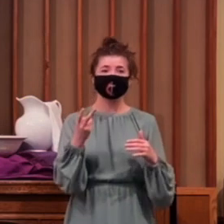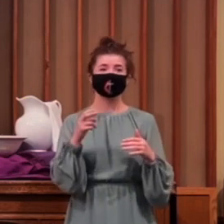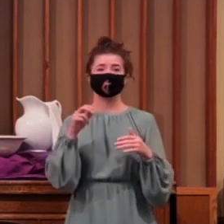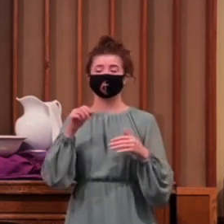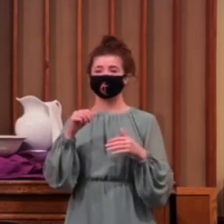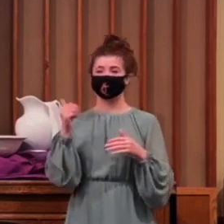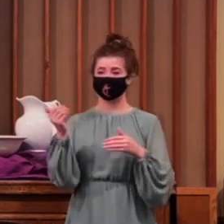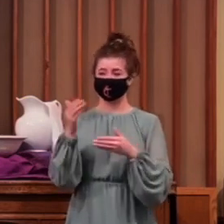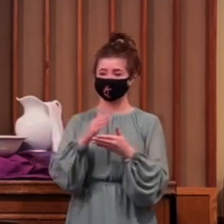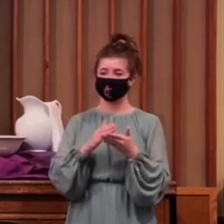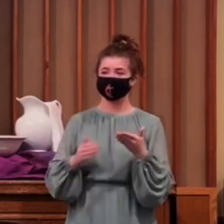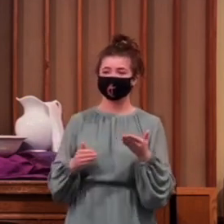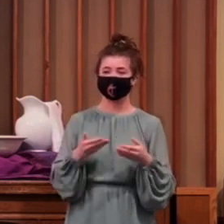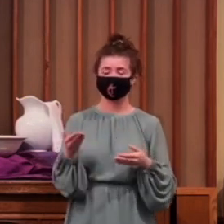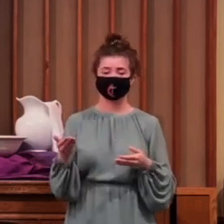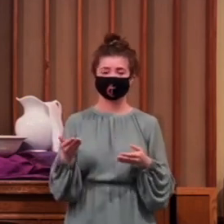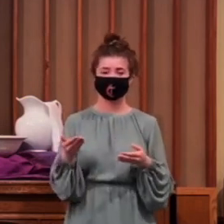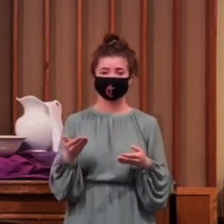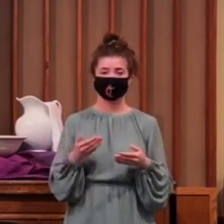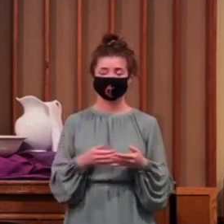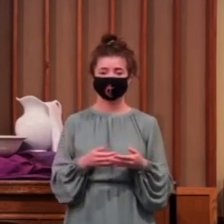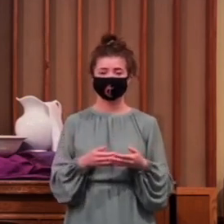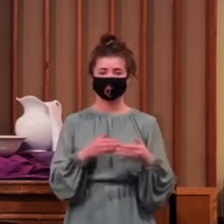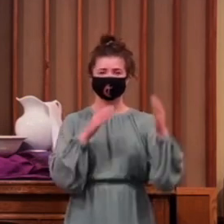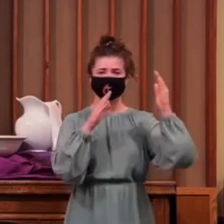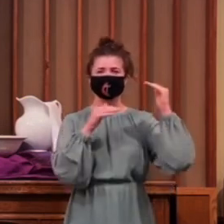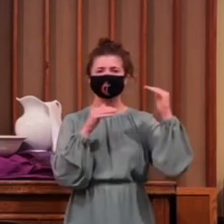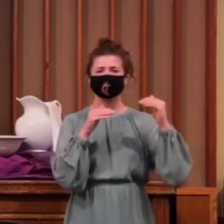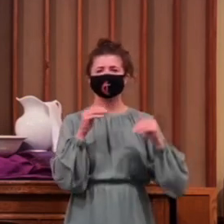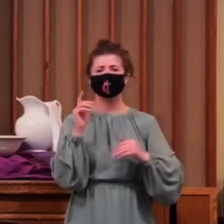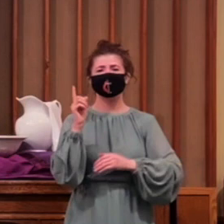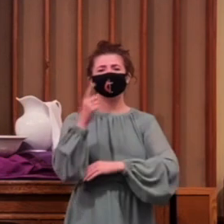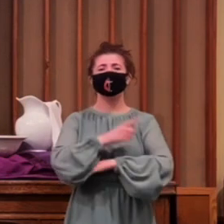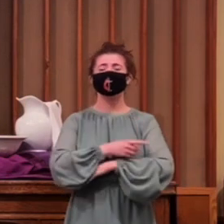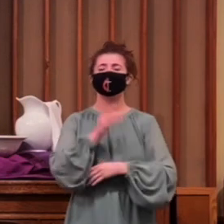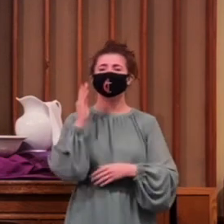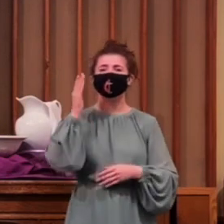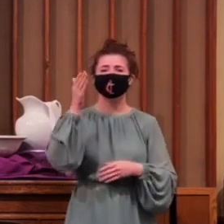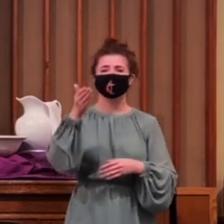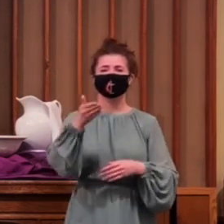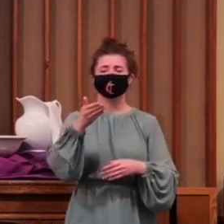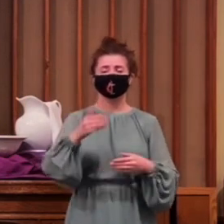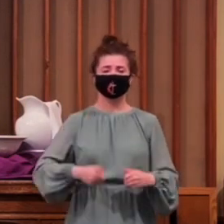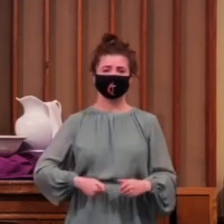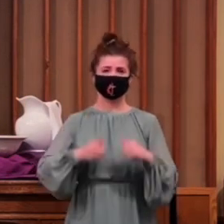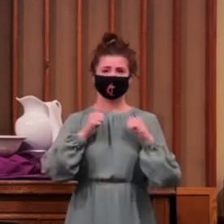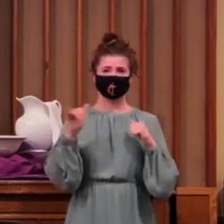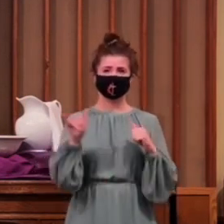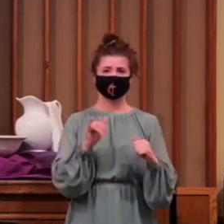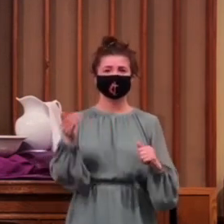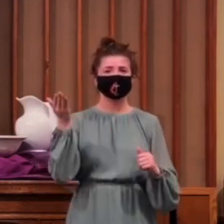this. Haven't we? The hope that one day life as we knew it will return.